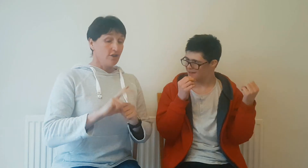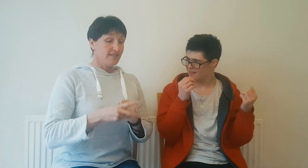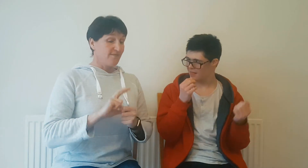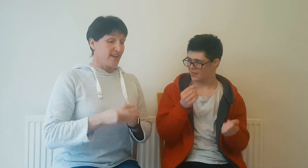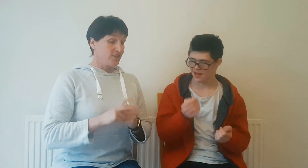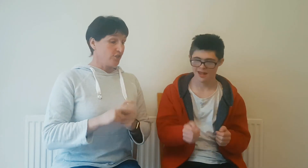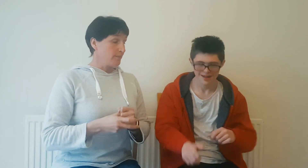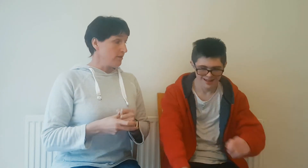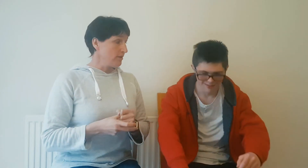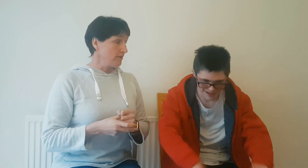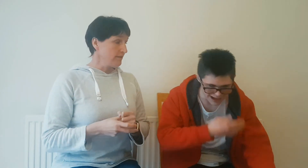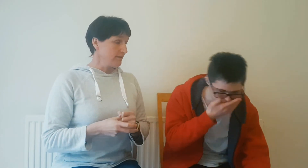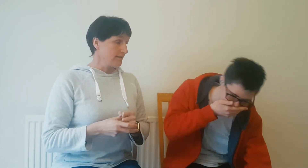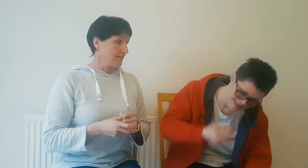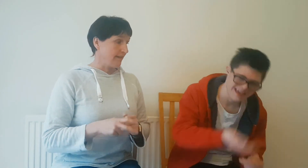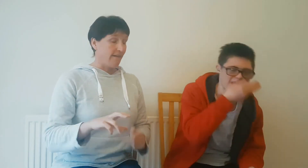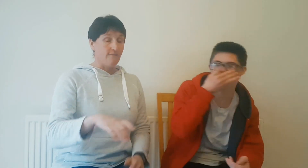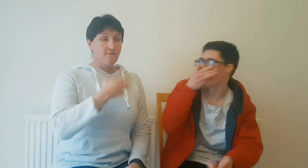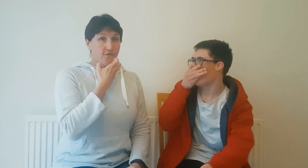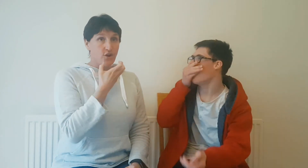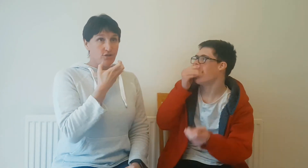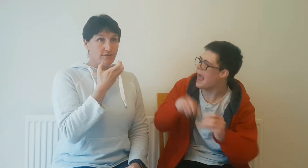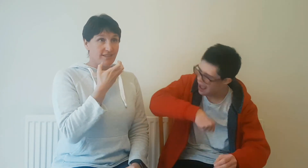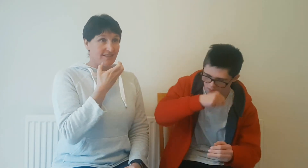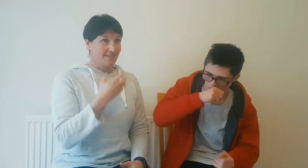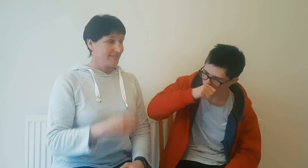of vegetables and fruit